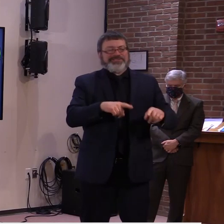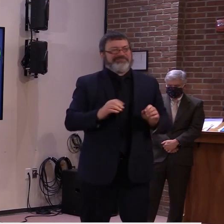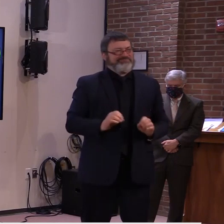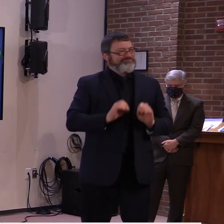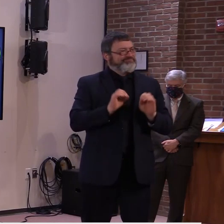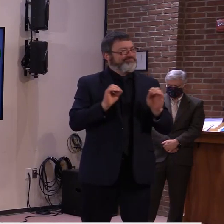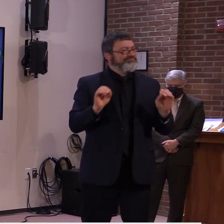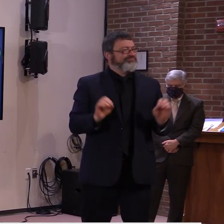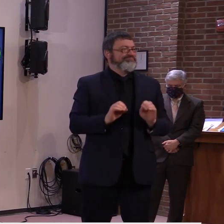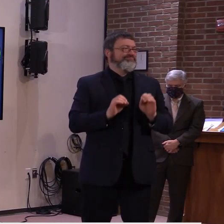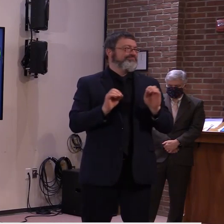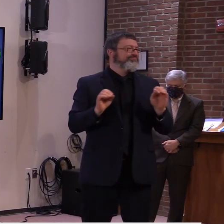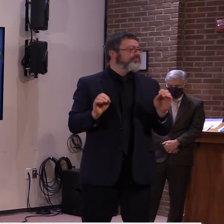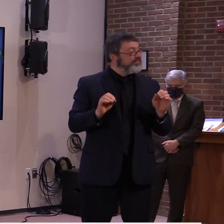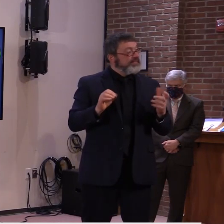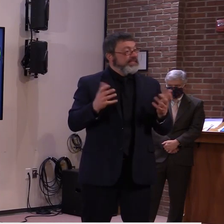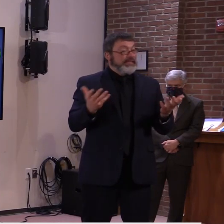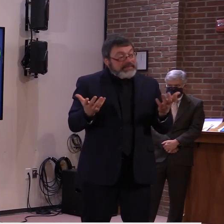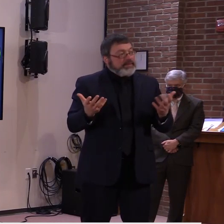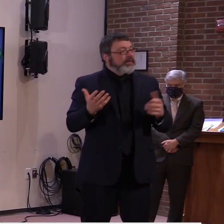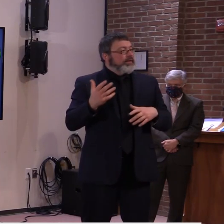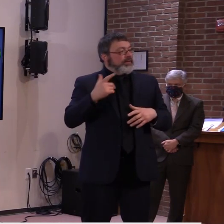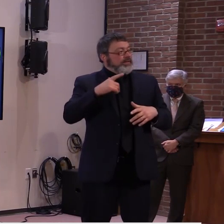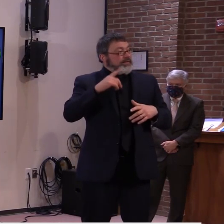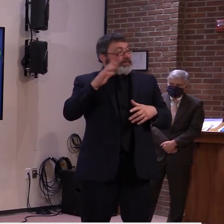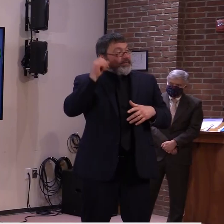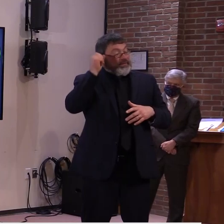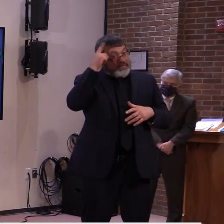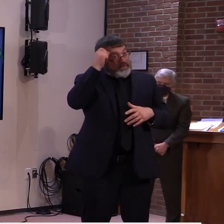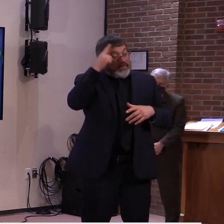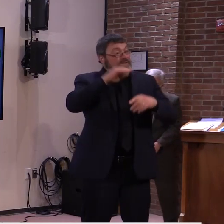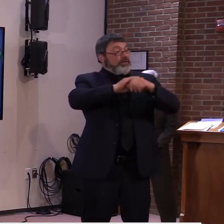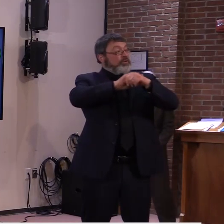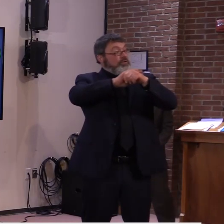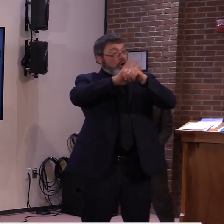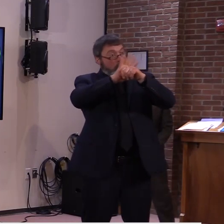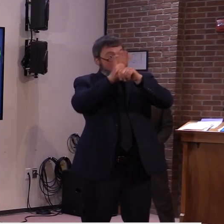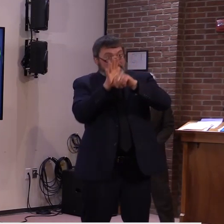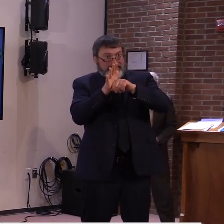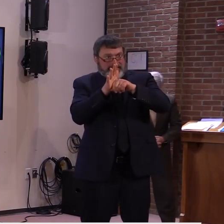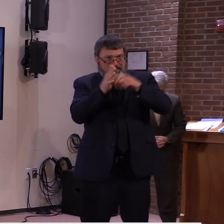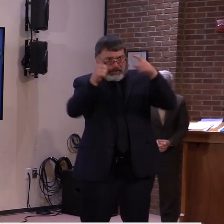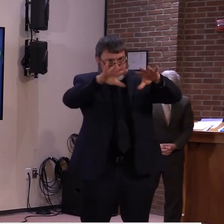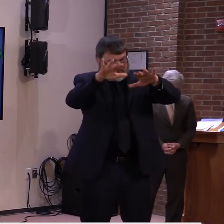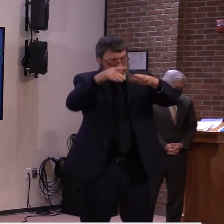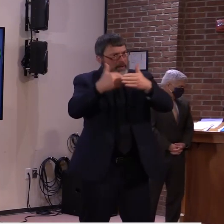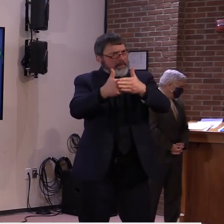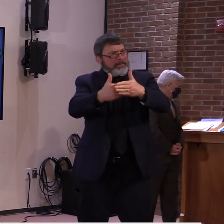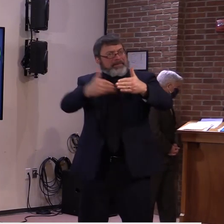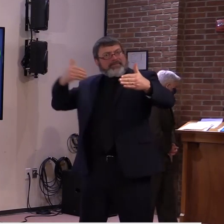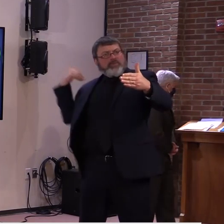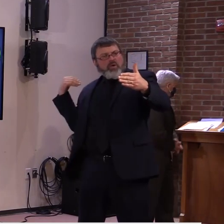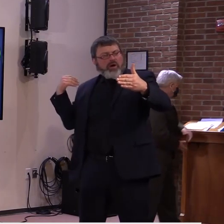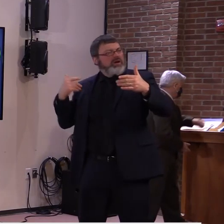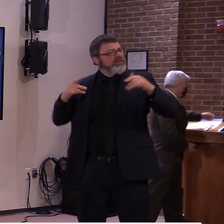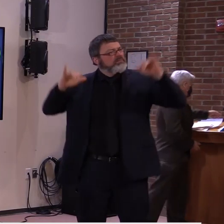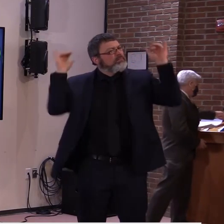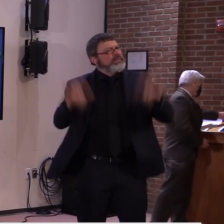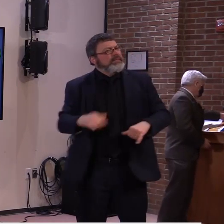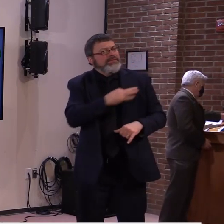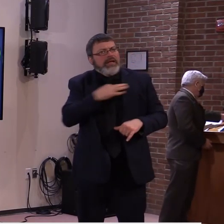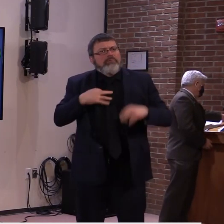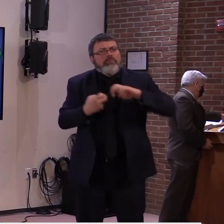labor shortages existed prior to the COVID emergency and certainly have been exacerbated because of it. But there might not be easy solutions,